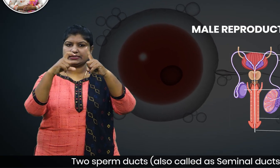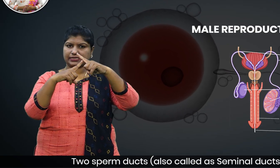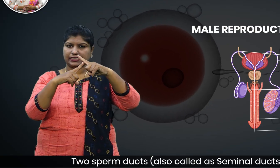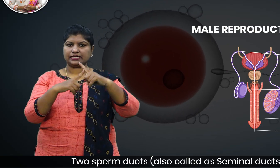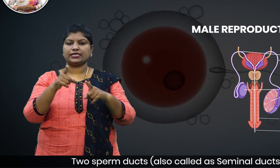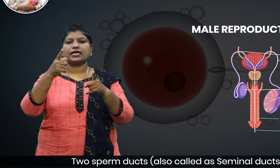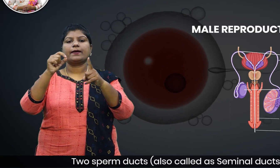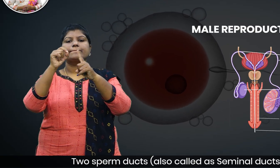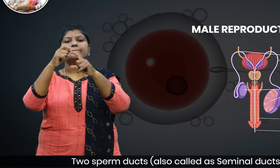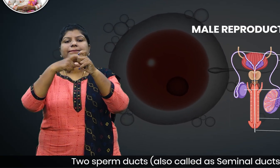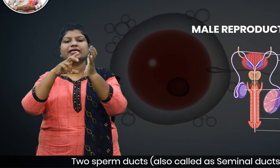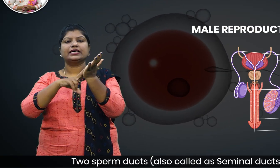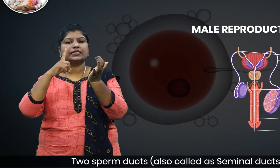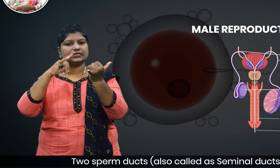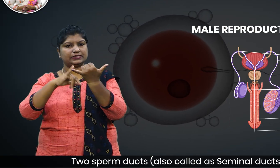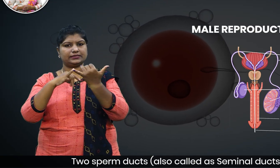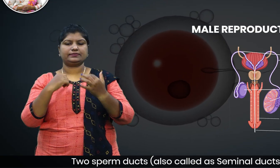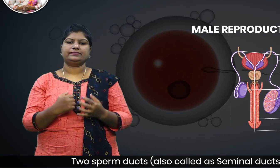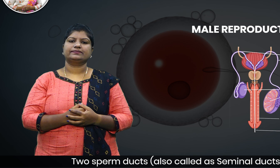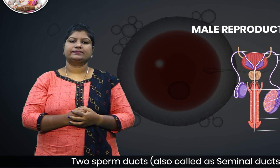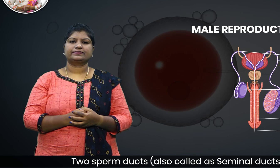and a penis.